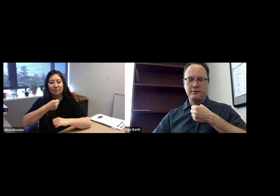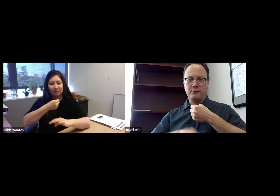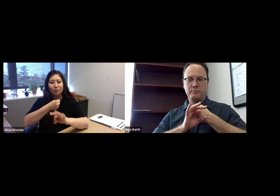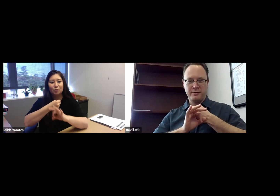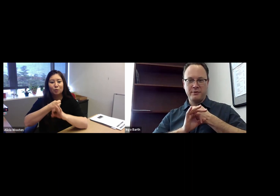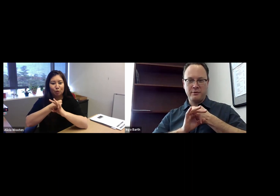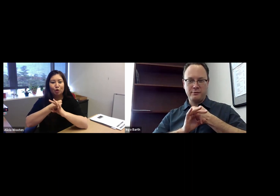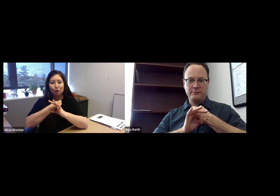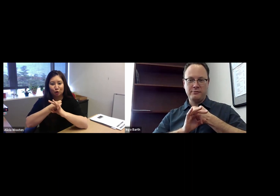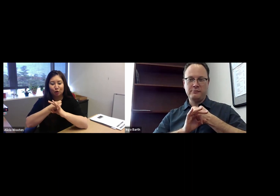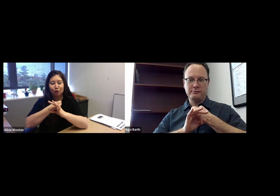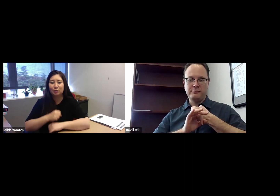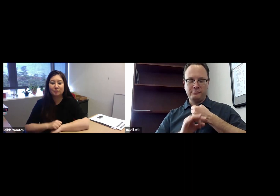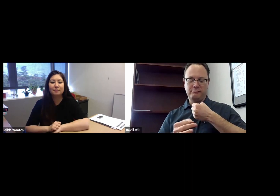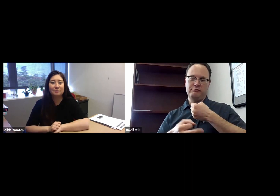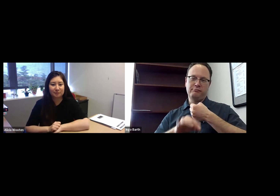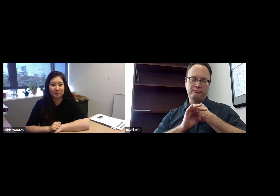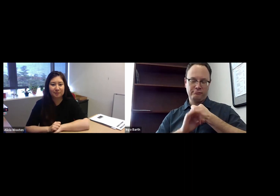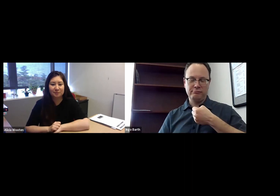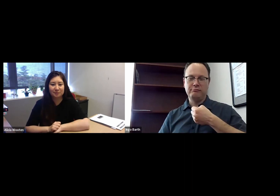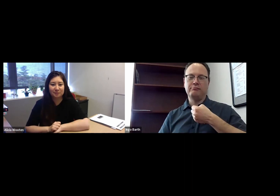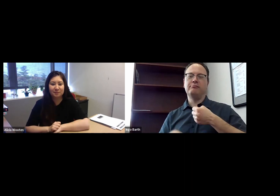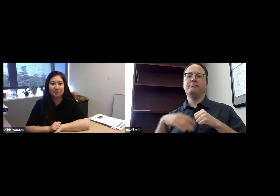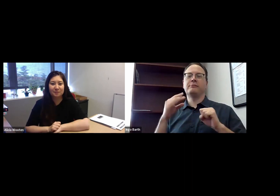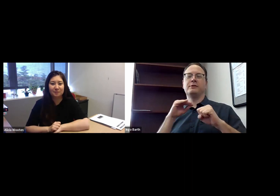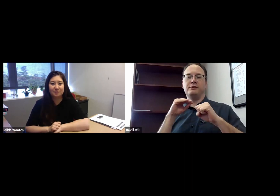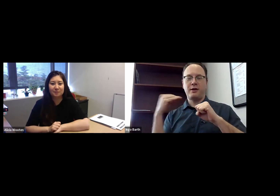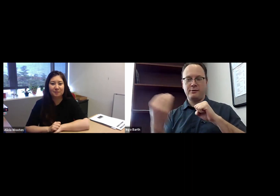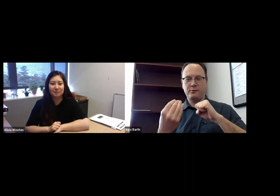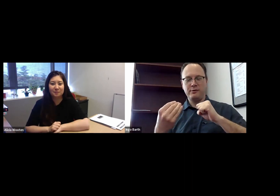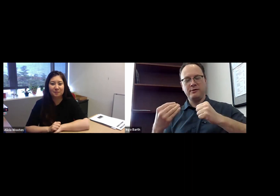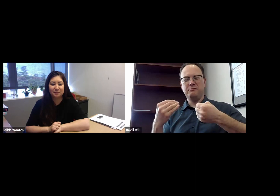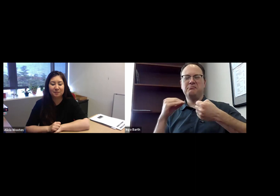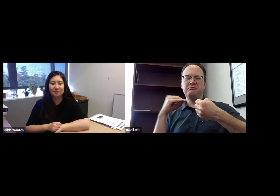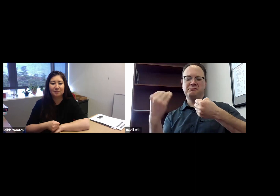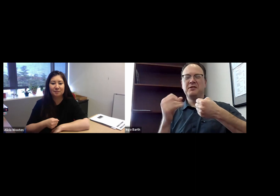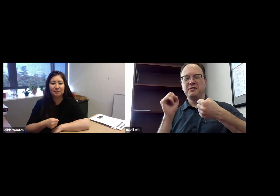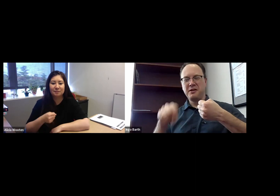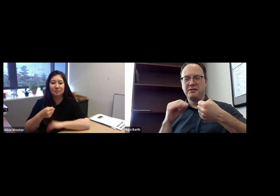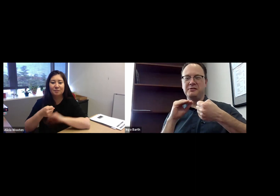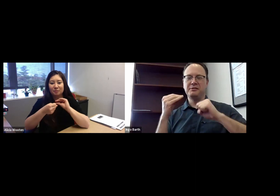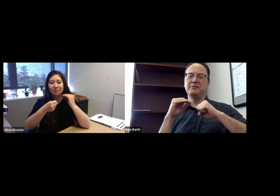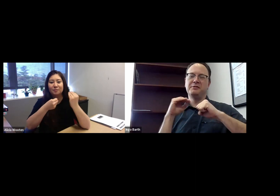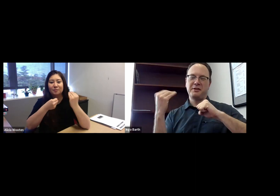And also Jupiter, you can see here that my hand shape is facing me.